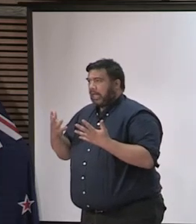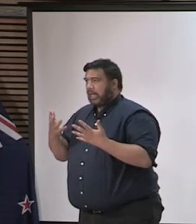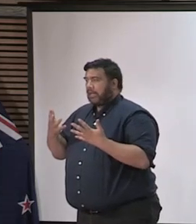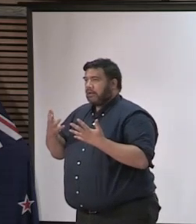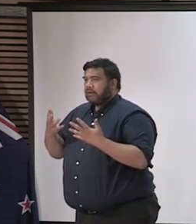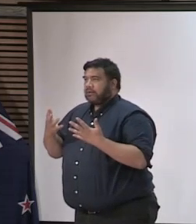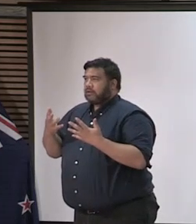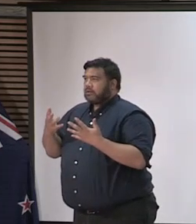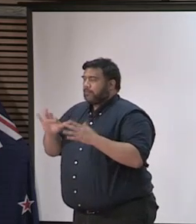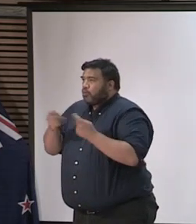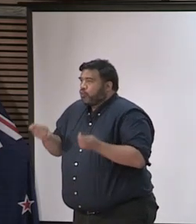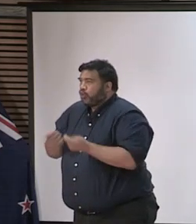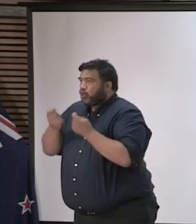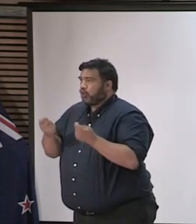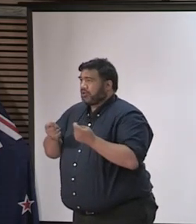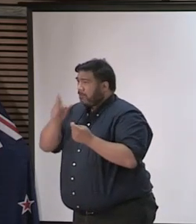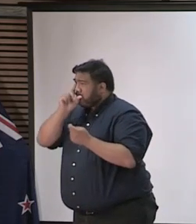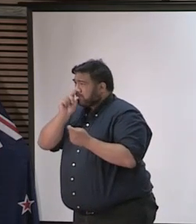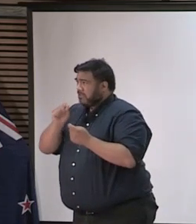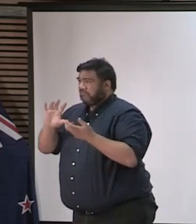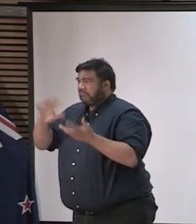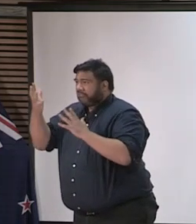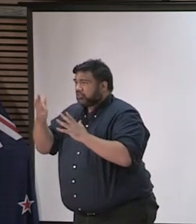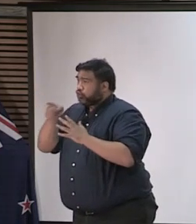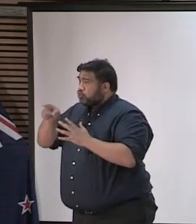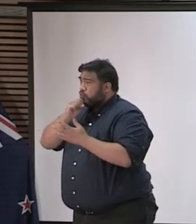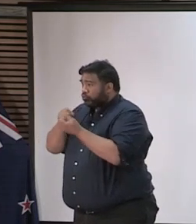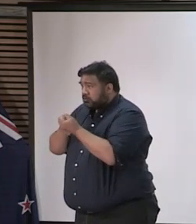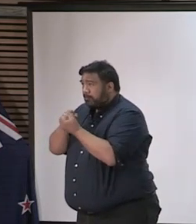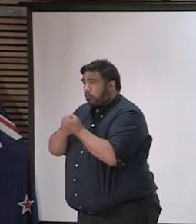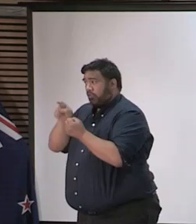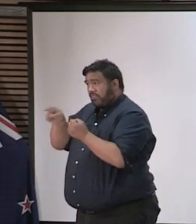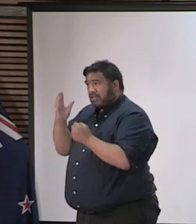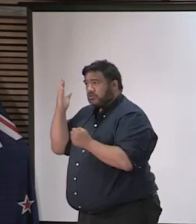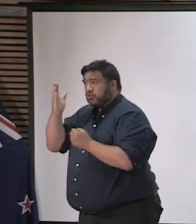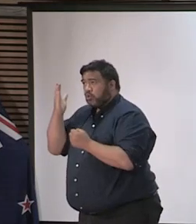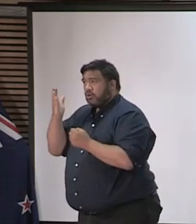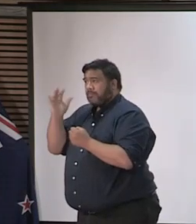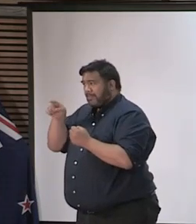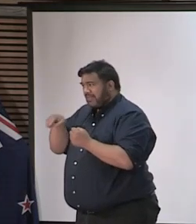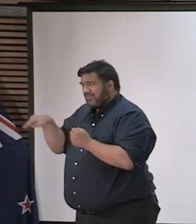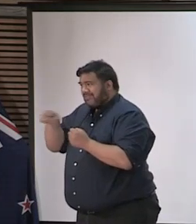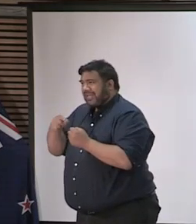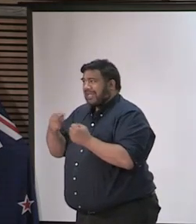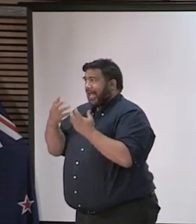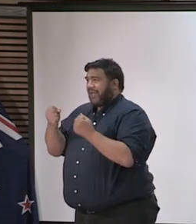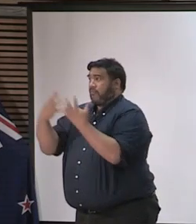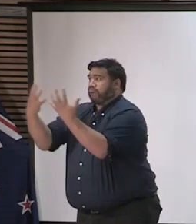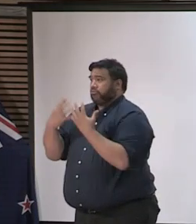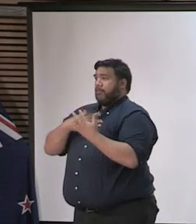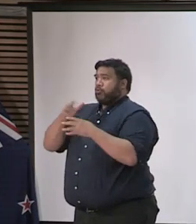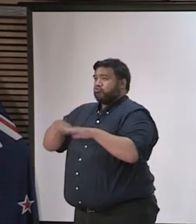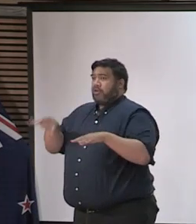home. I mean, is there a breakdown, and are you going to give specific support to those schools that may have many more kids than they might